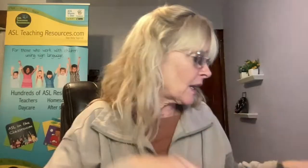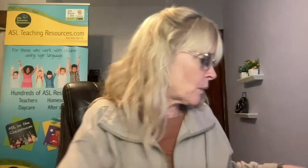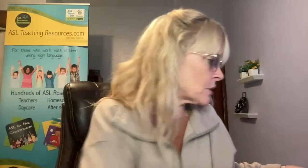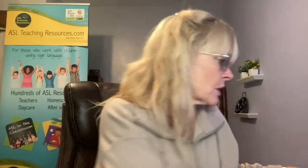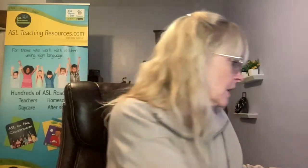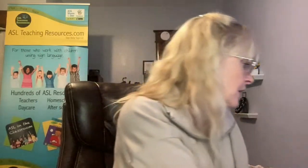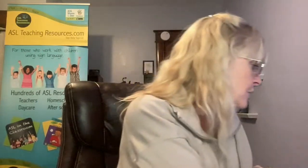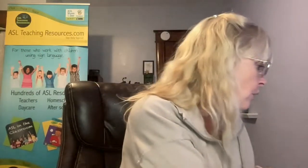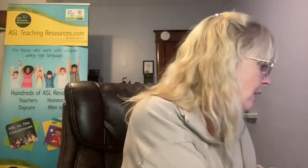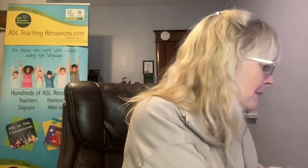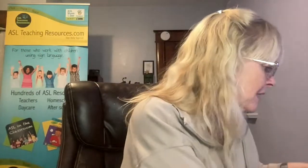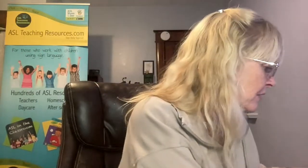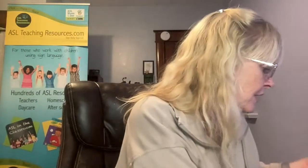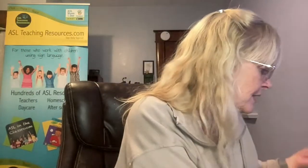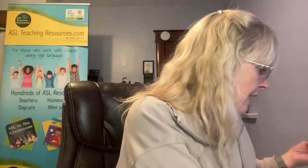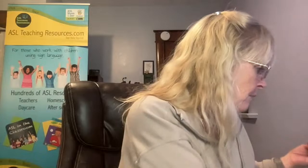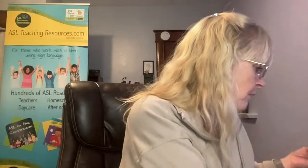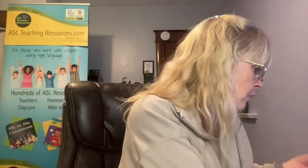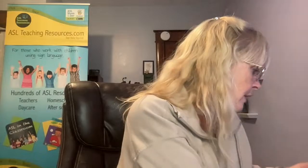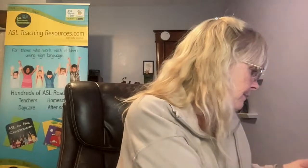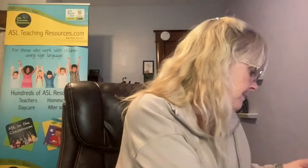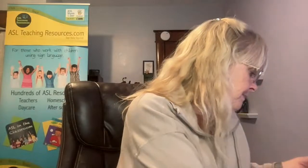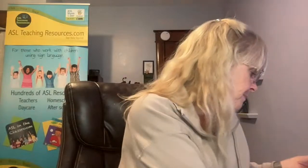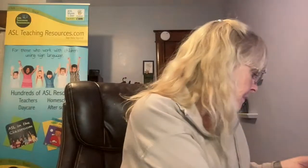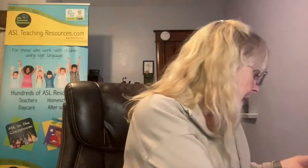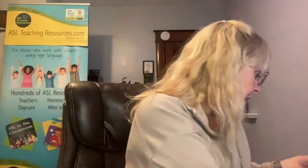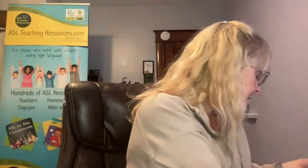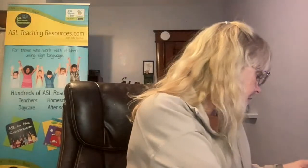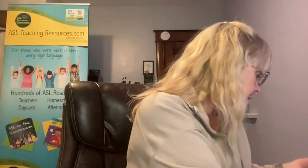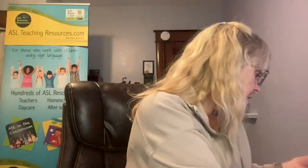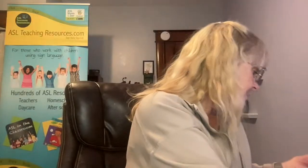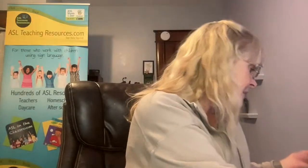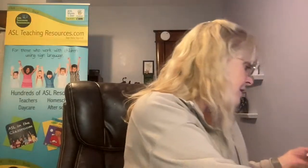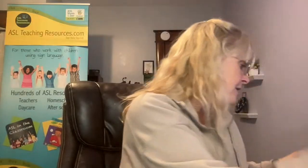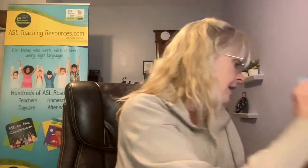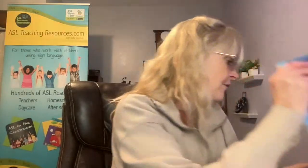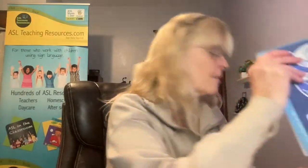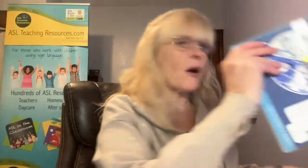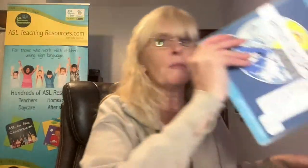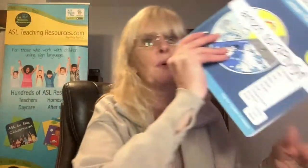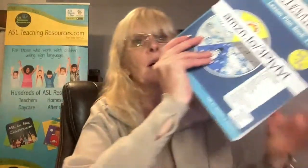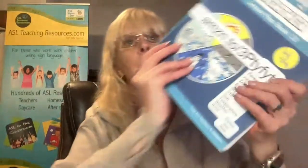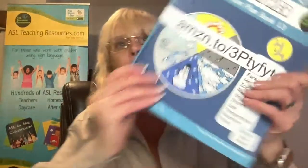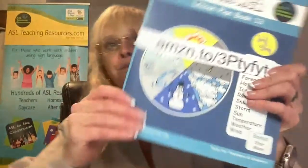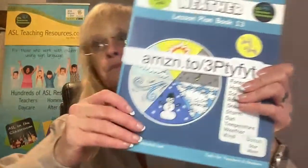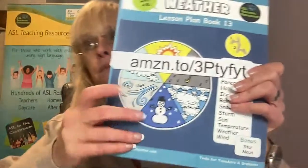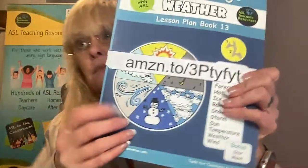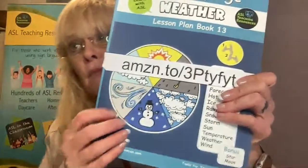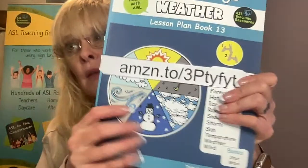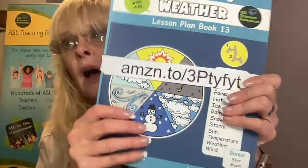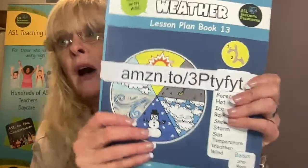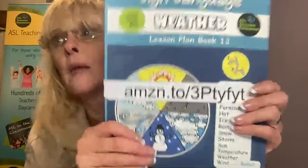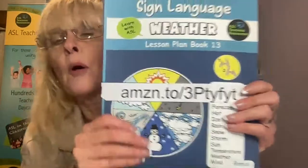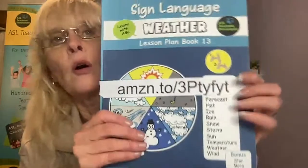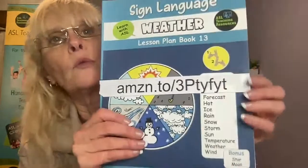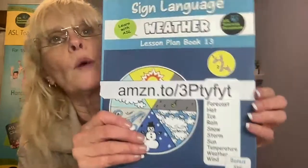language. So let me give you an example of one. This is like from our book on